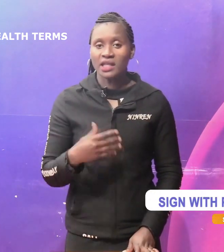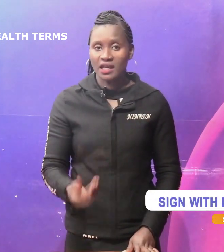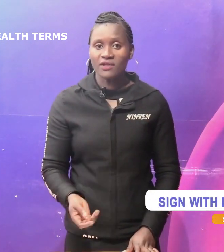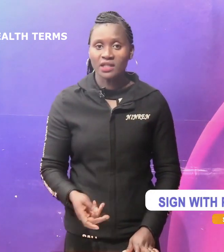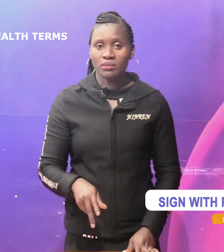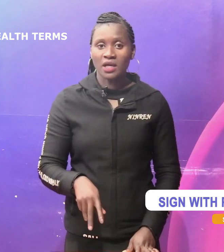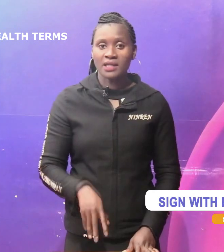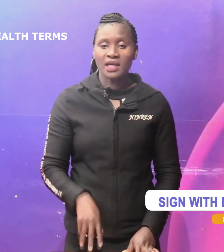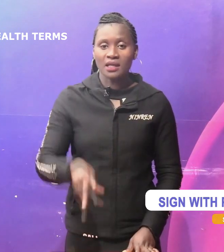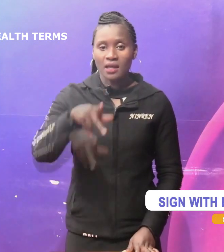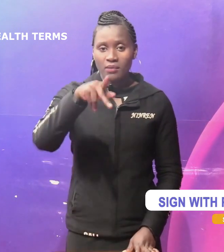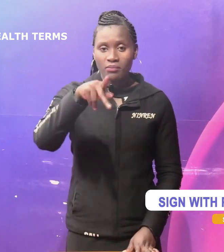a sign.